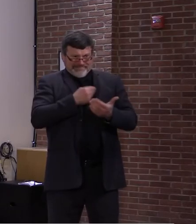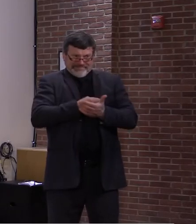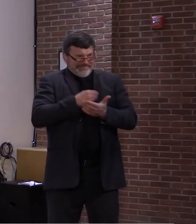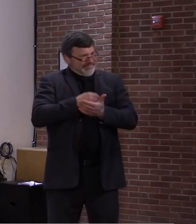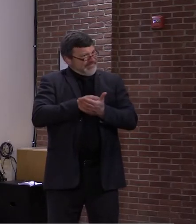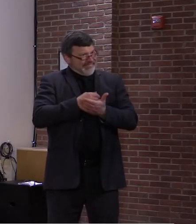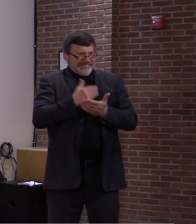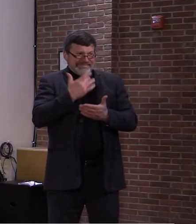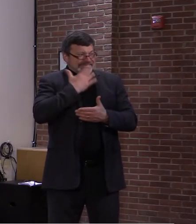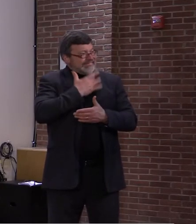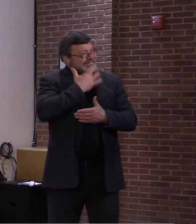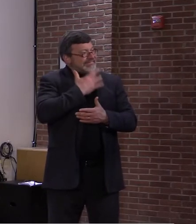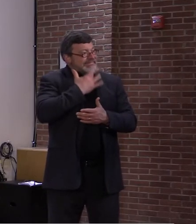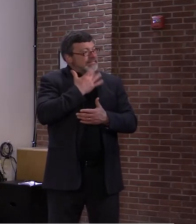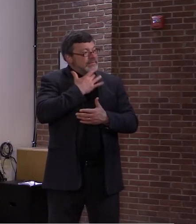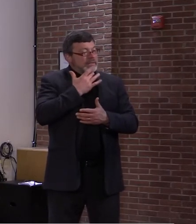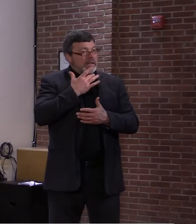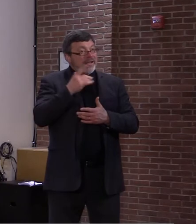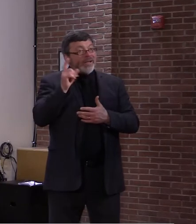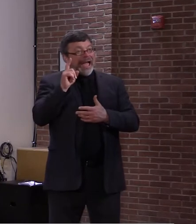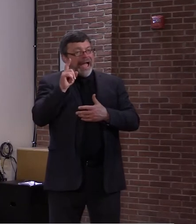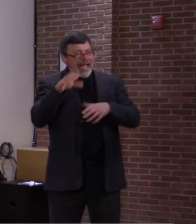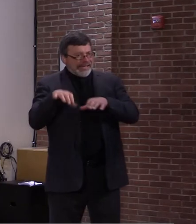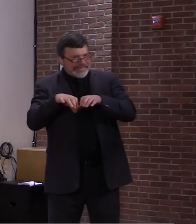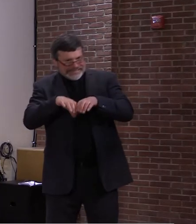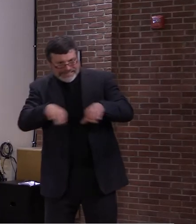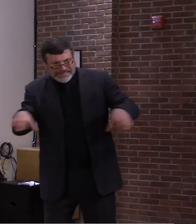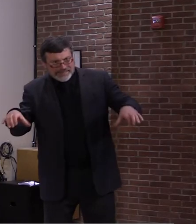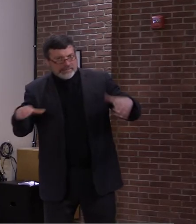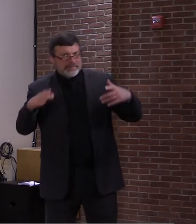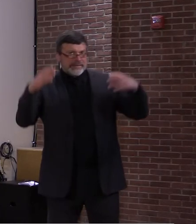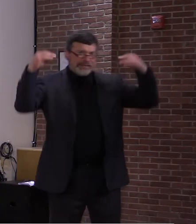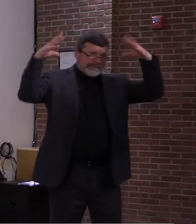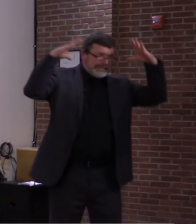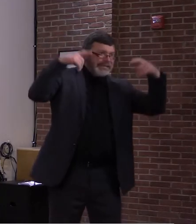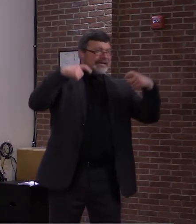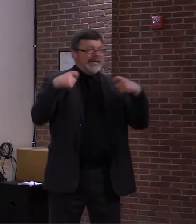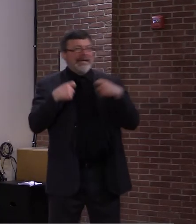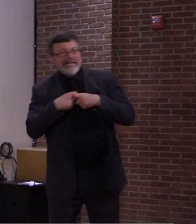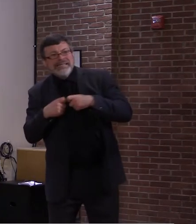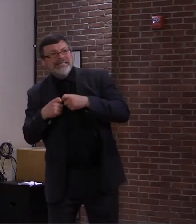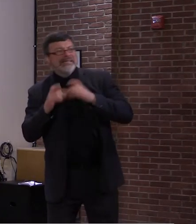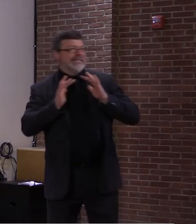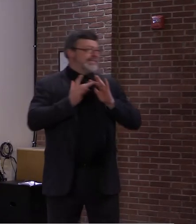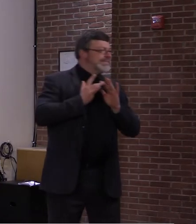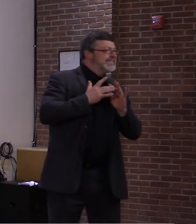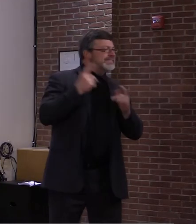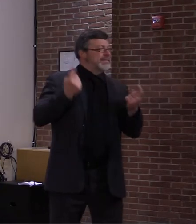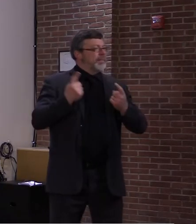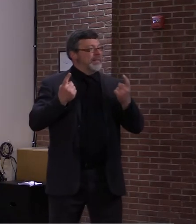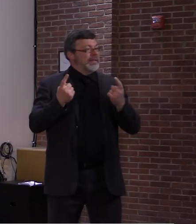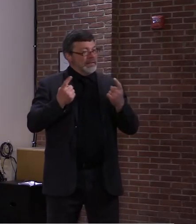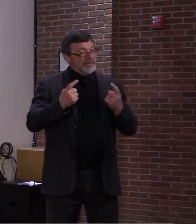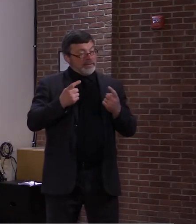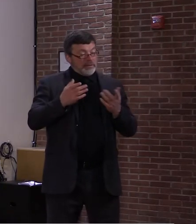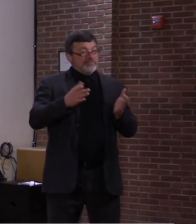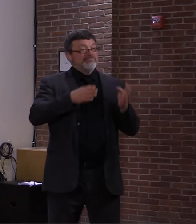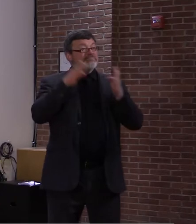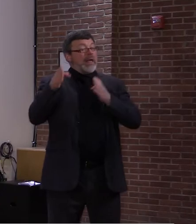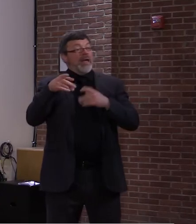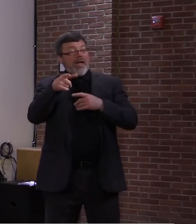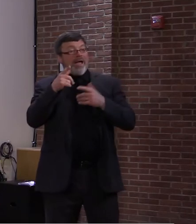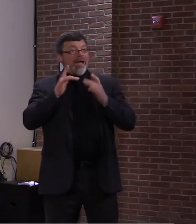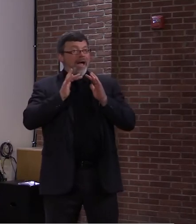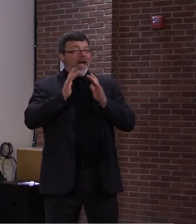their infrastructure in order to accommodate either an economic development project, think about a business that needs to expand, or a